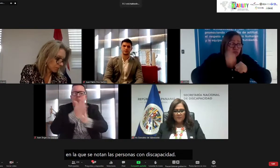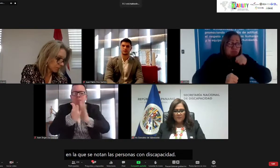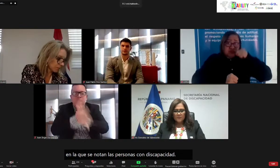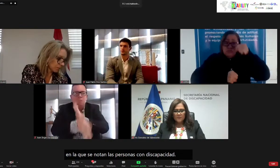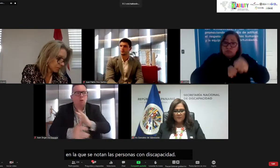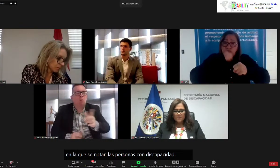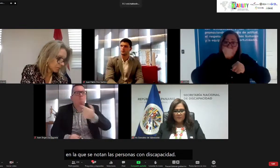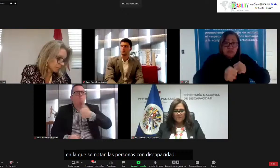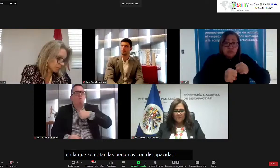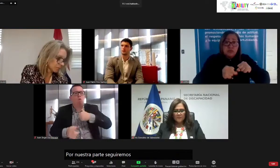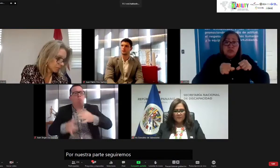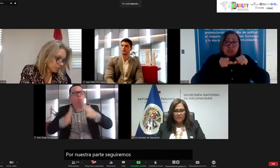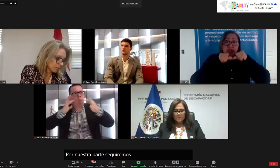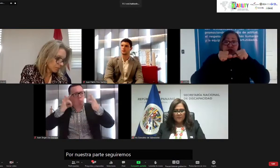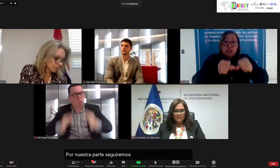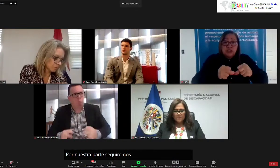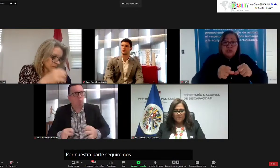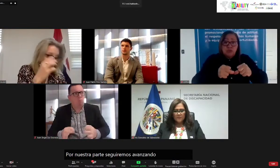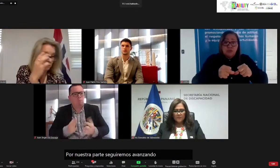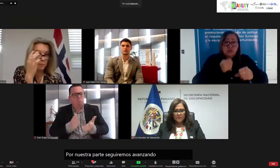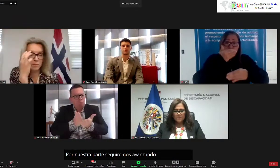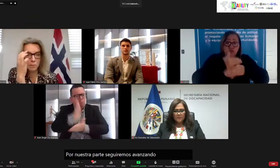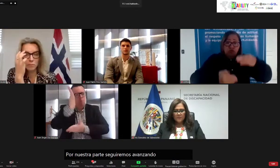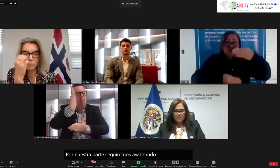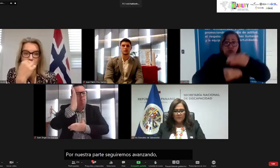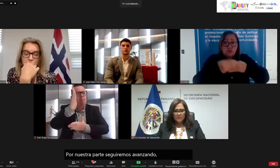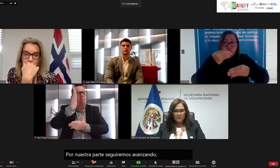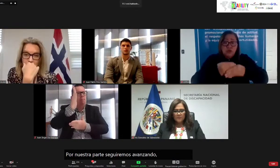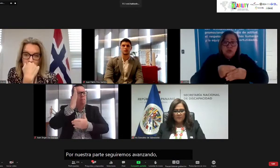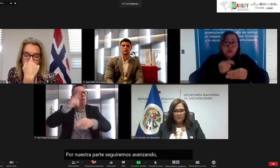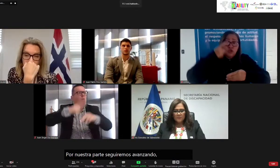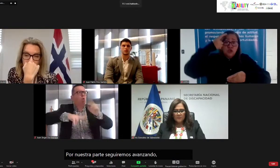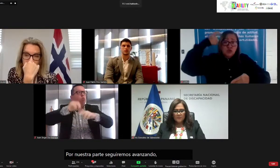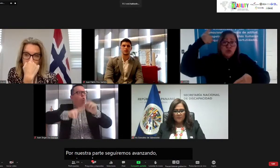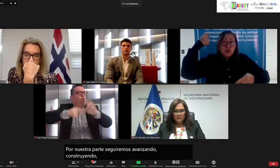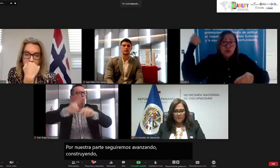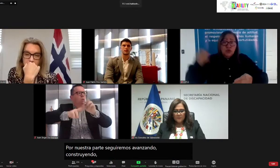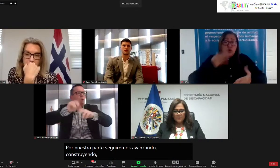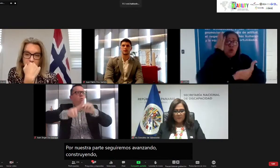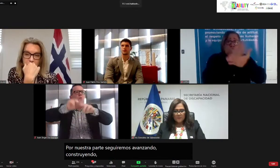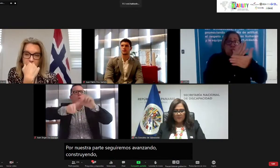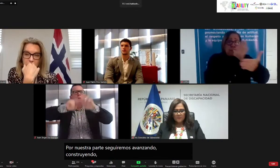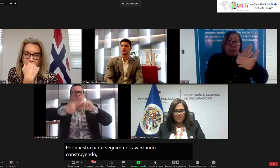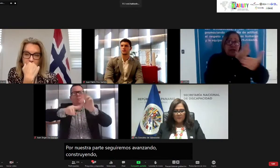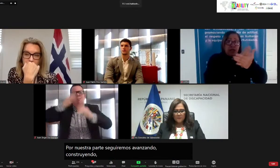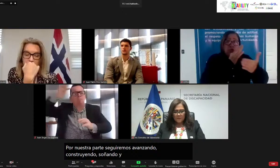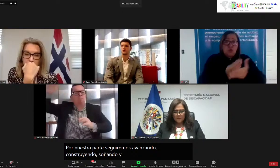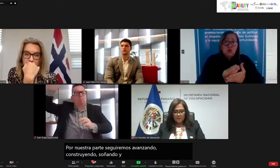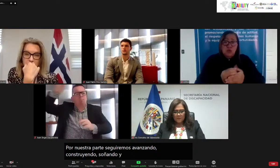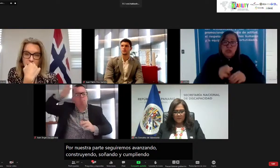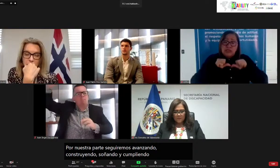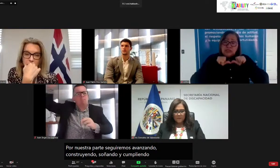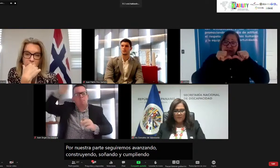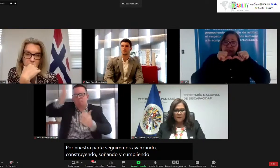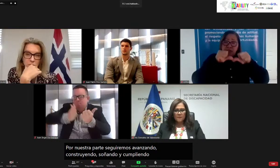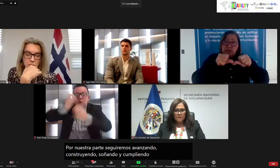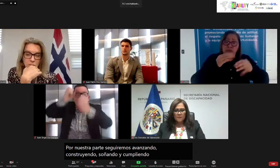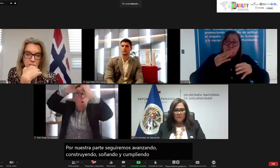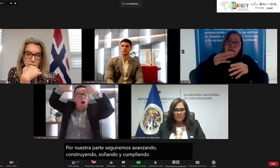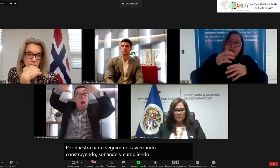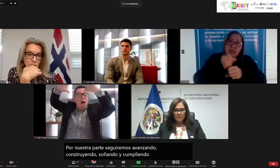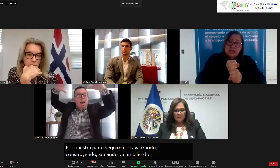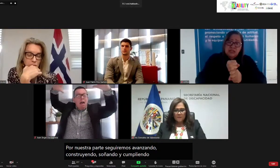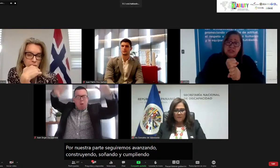will continue advancing we will continue building dreaming and complying